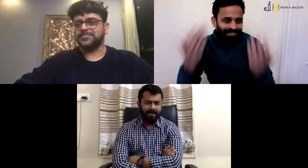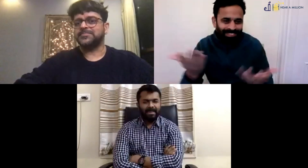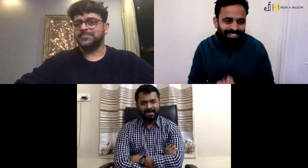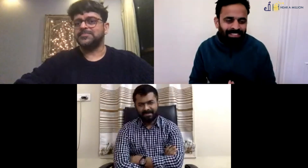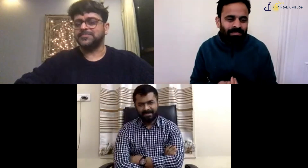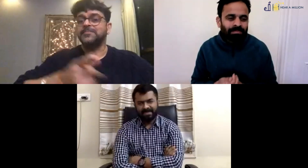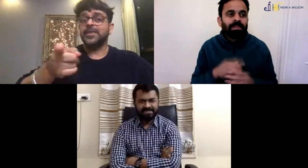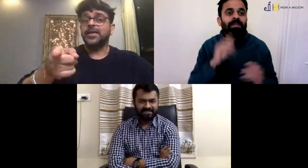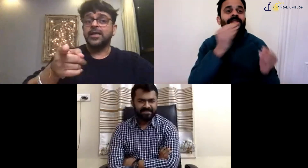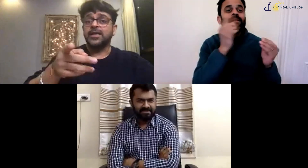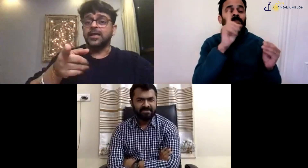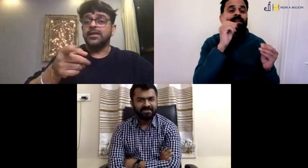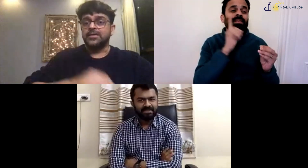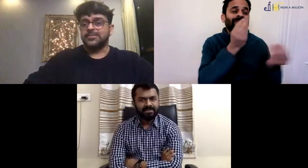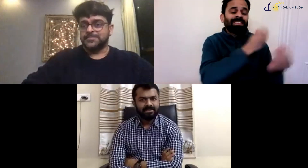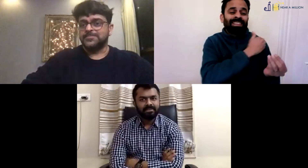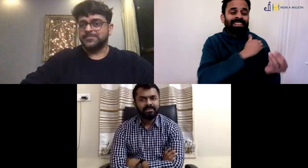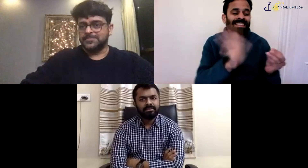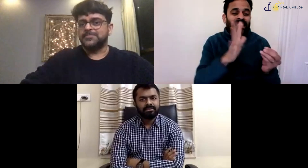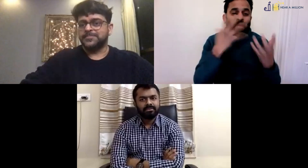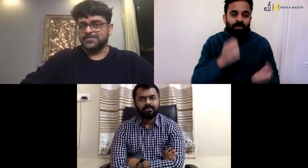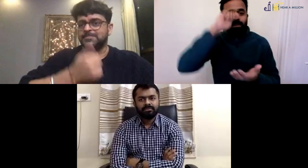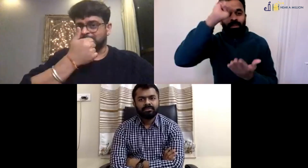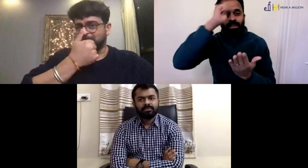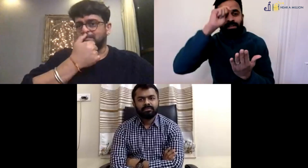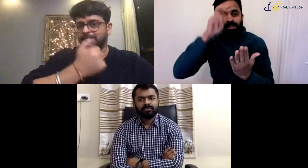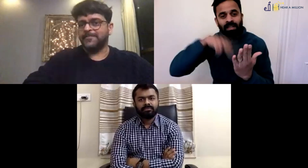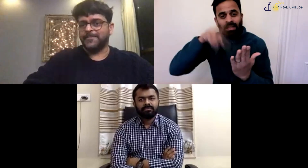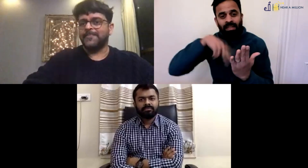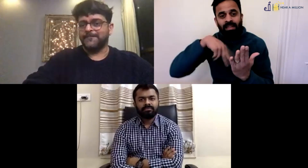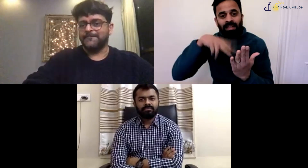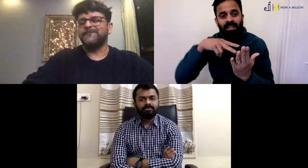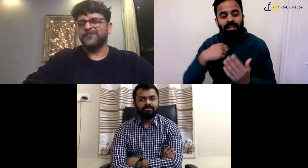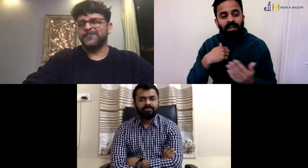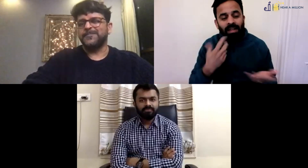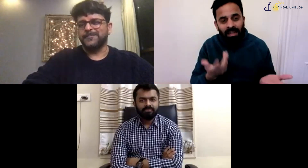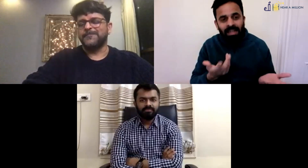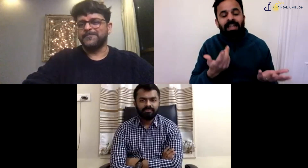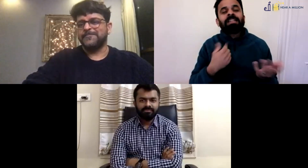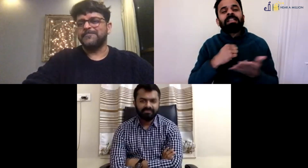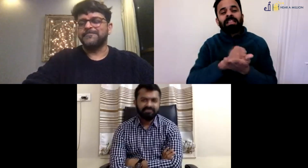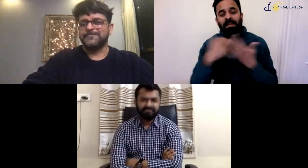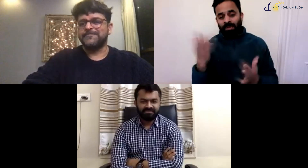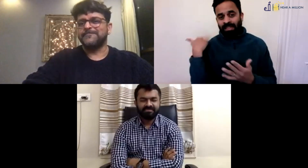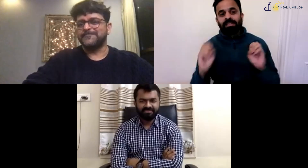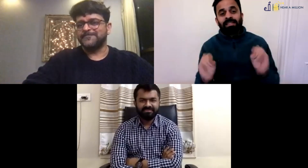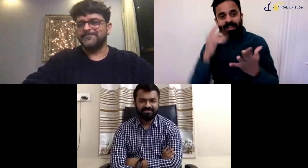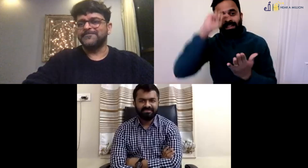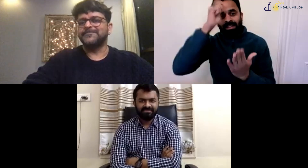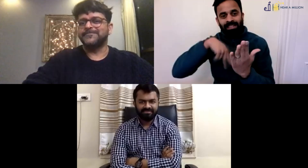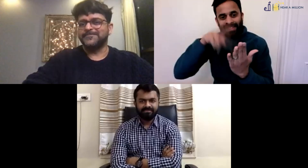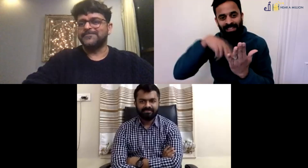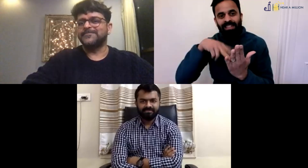it got back. So we're going back with sixth or seventh. We'll see if that happens. Some deaf people have been saying they want to do English